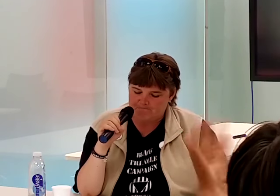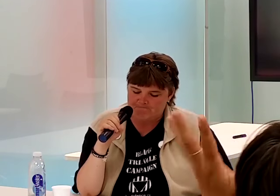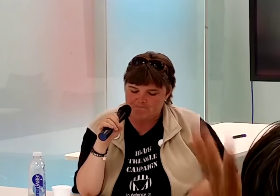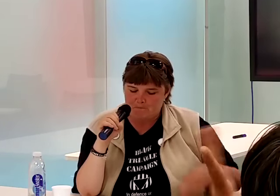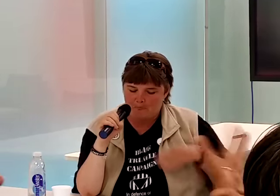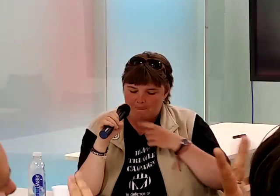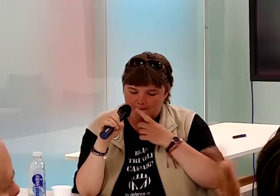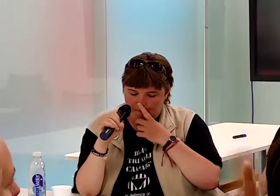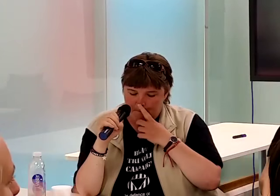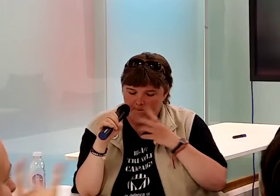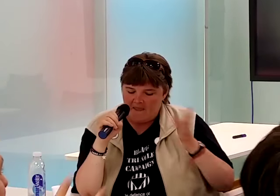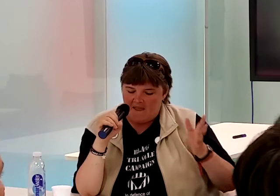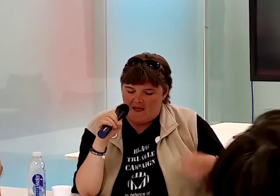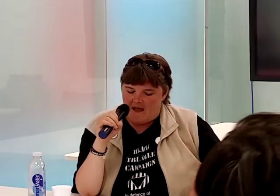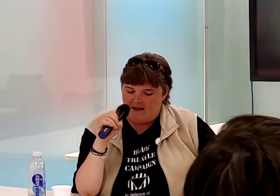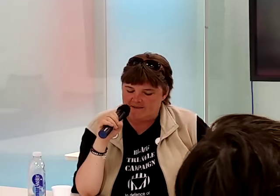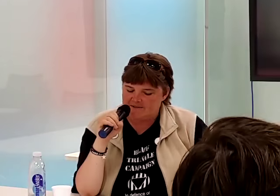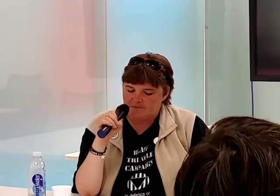Centre.